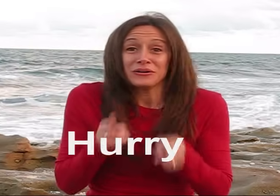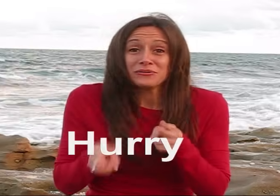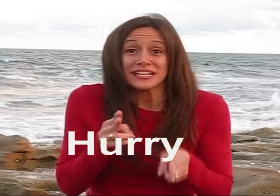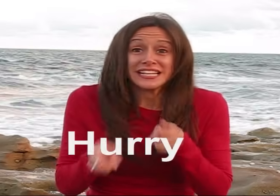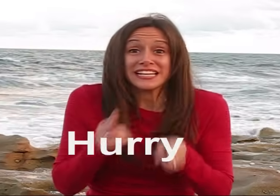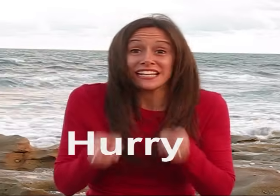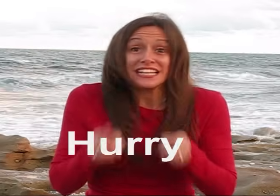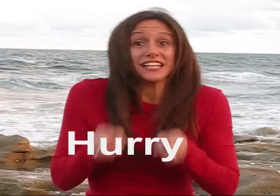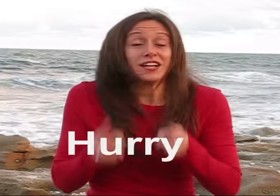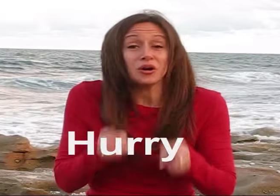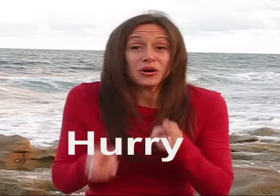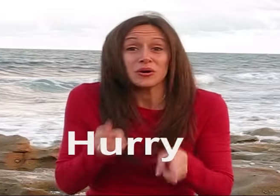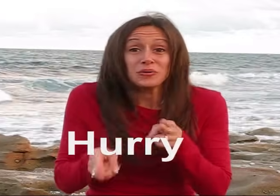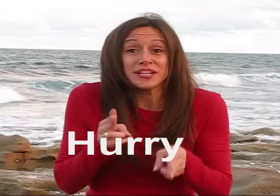Hurry, hurry.